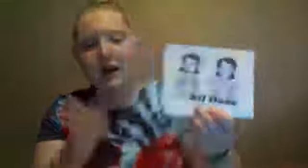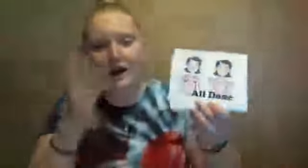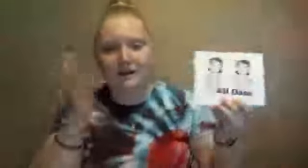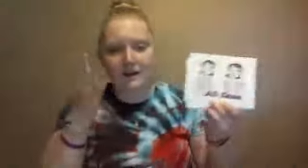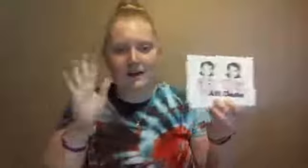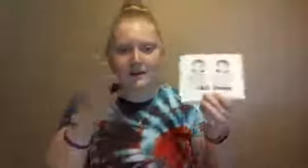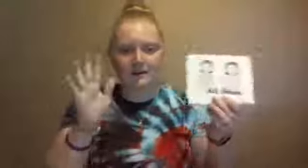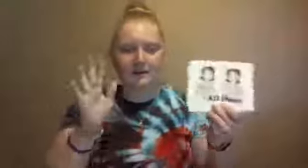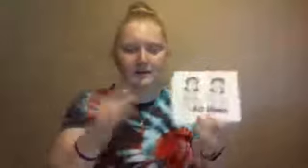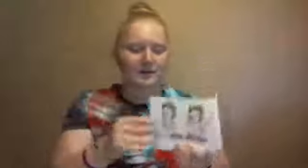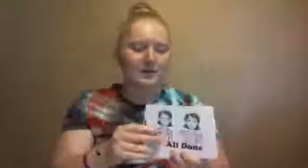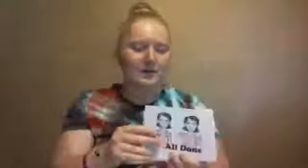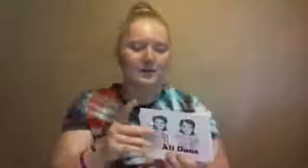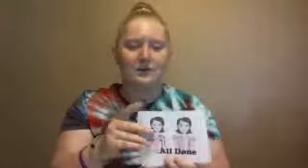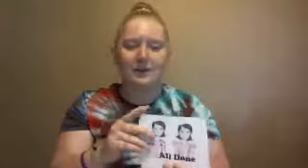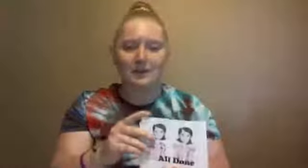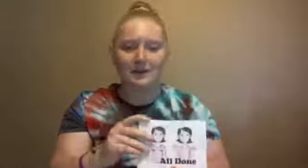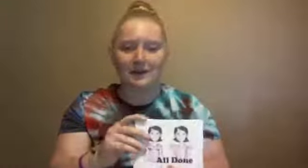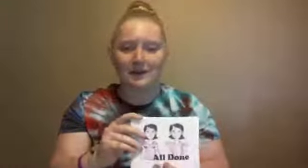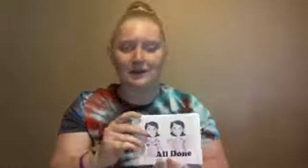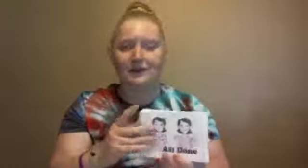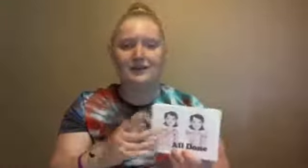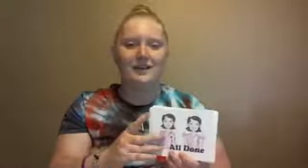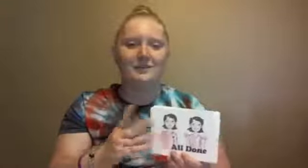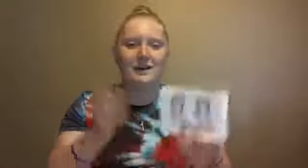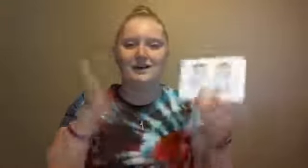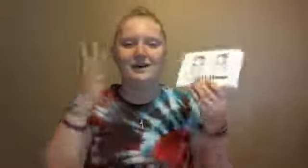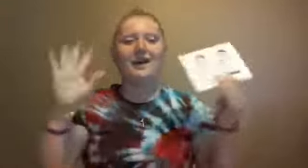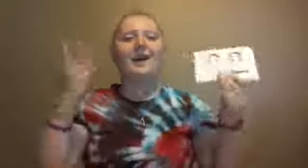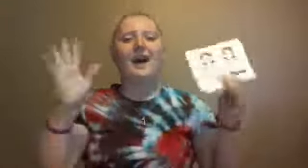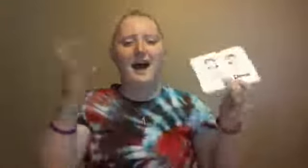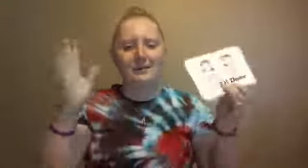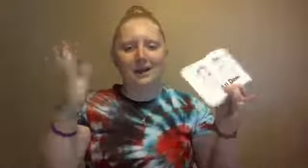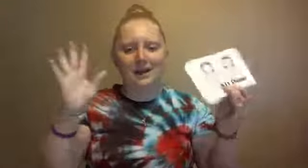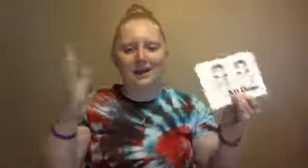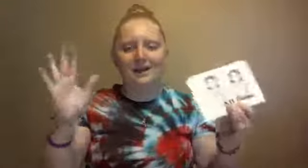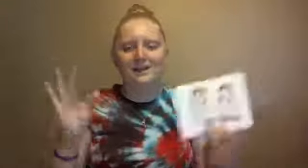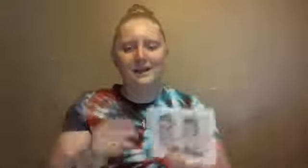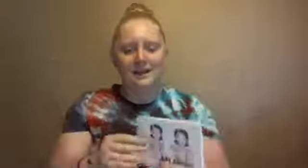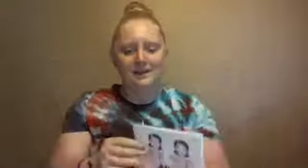All done. So when you're done with your dinner, you can tell your parents, I'm all done.